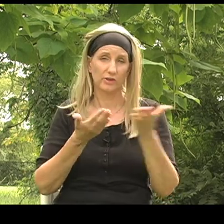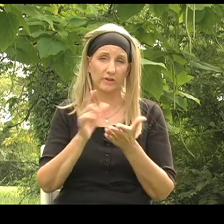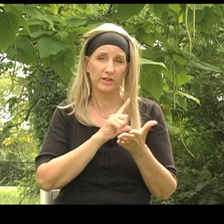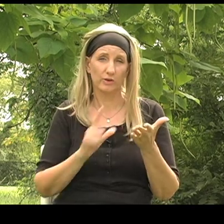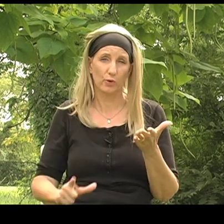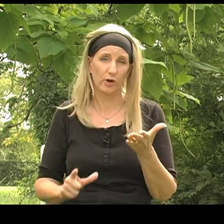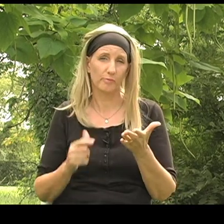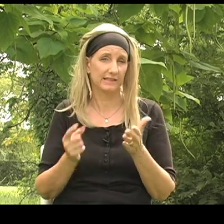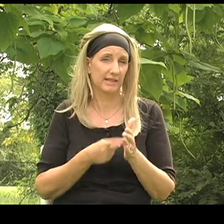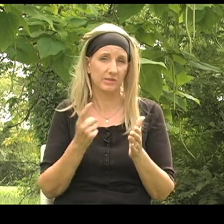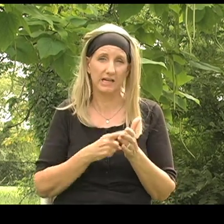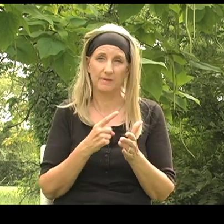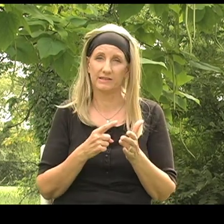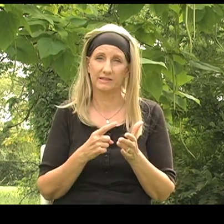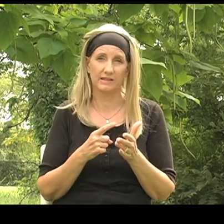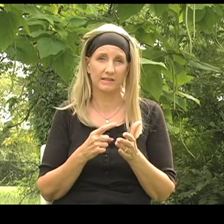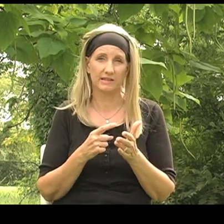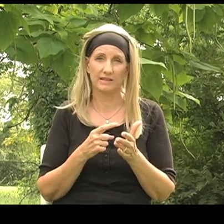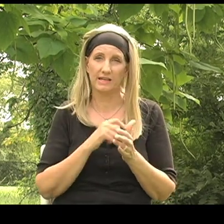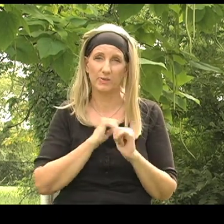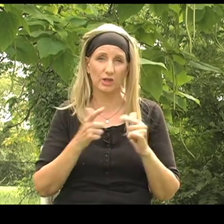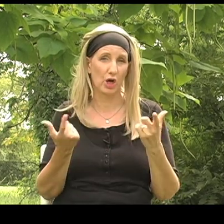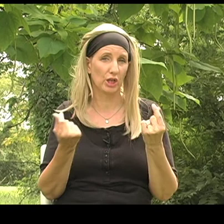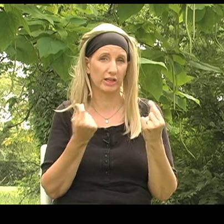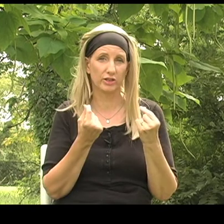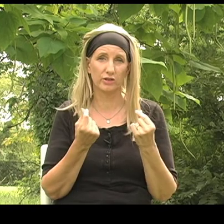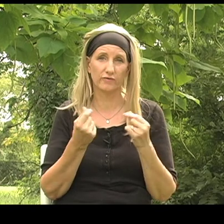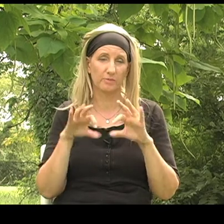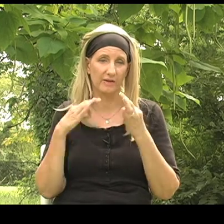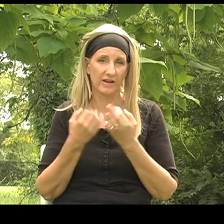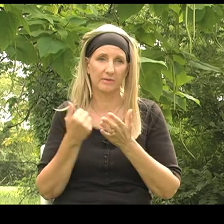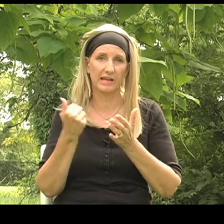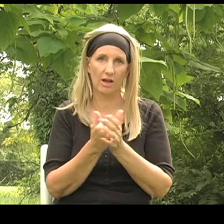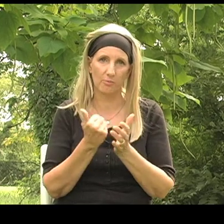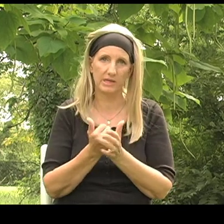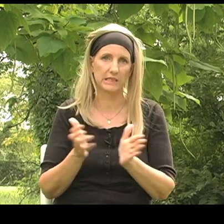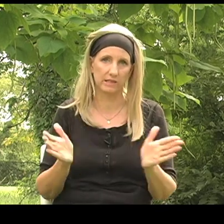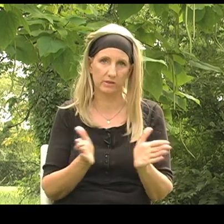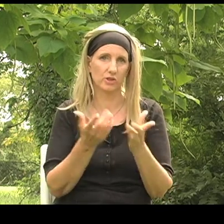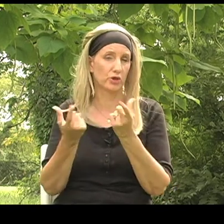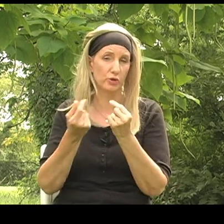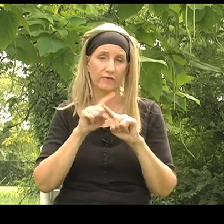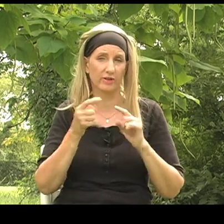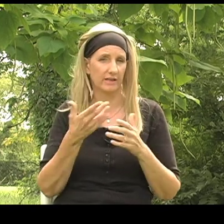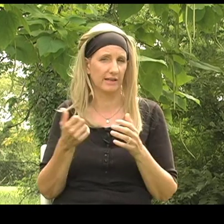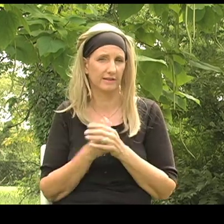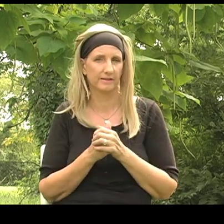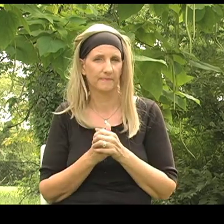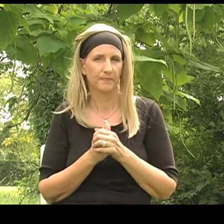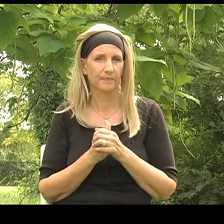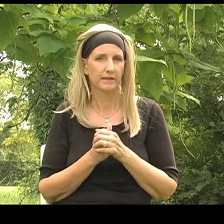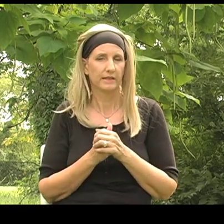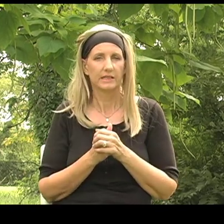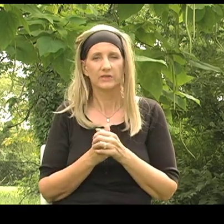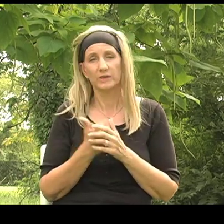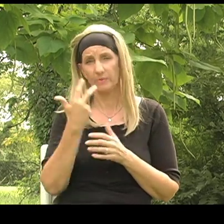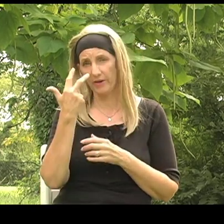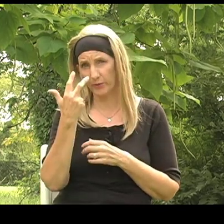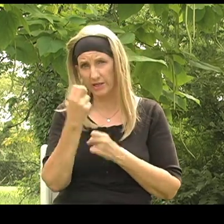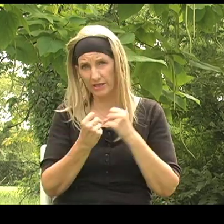serving the Lord, but sometimes it was all I could do for my family to help me to do different things. So it was about 3